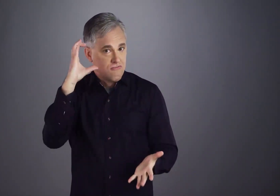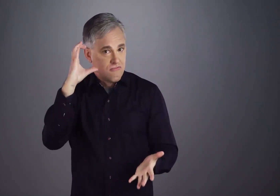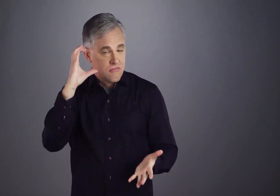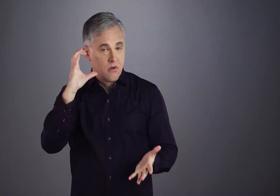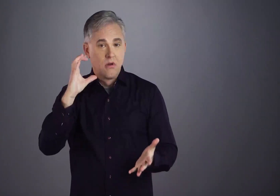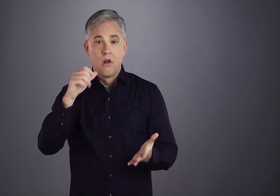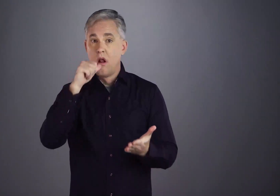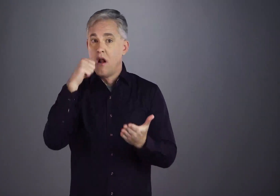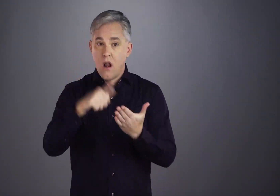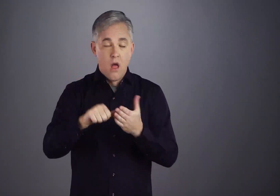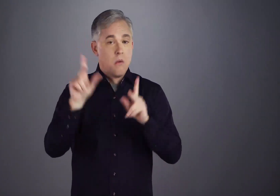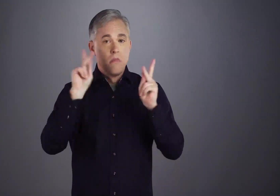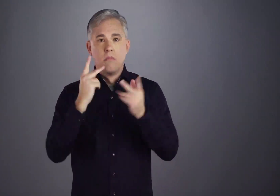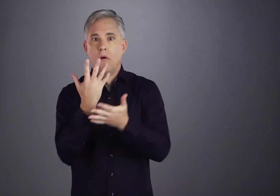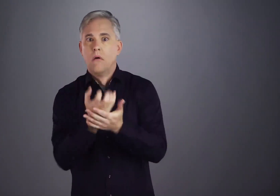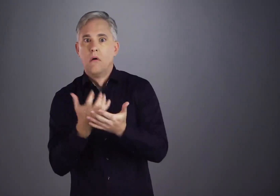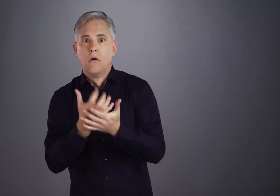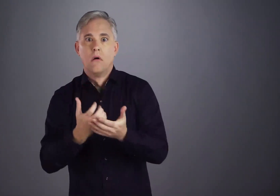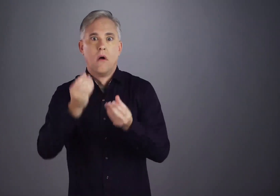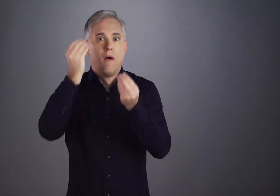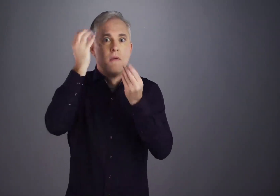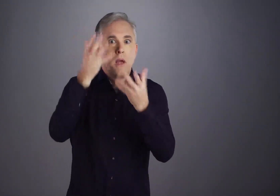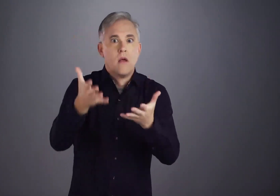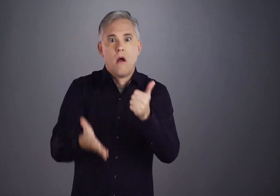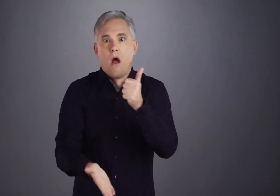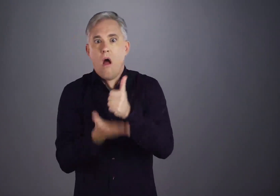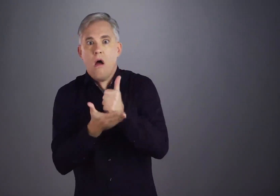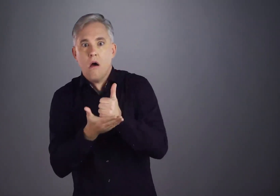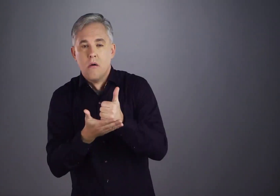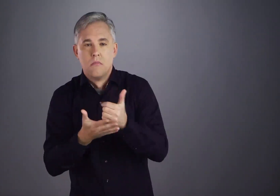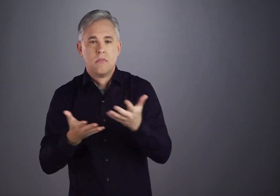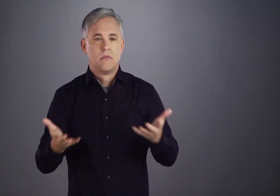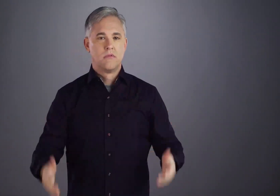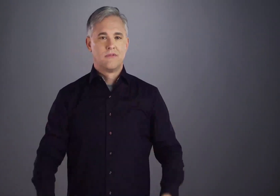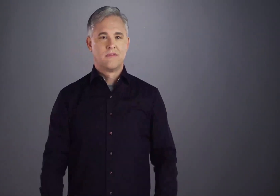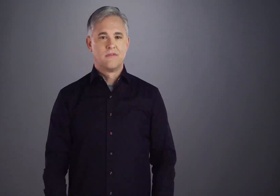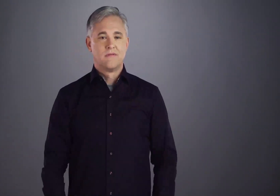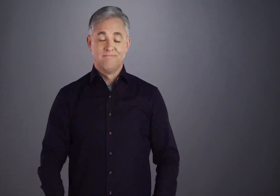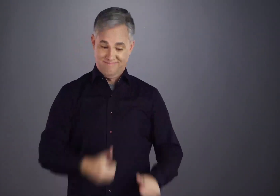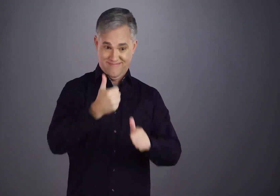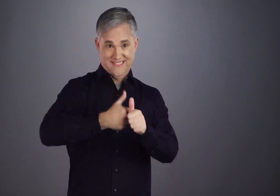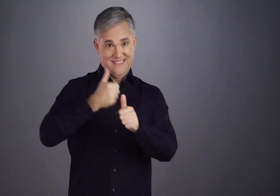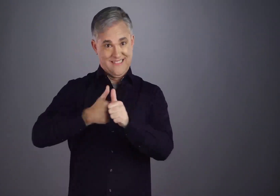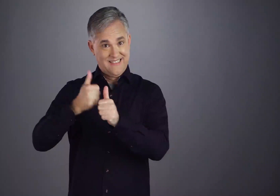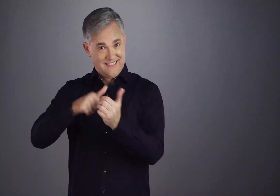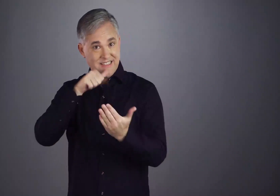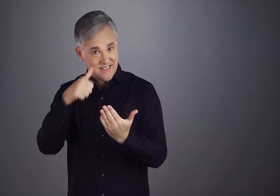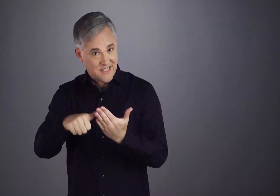Each inquiry was painstakingly answered. Pamphlets and books were sent out.